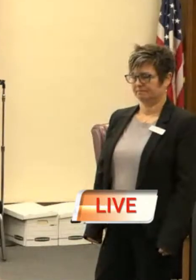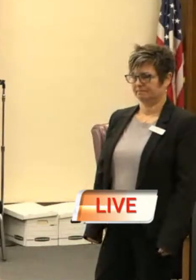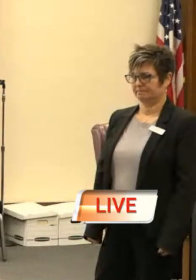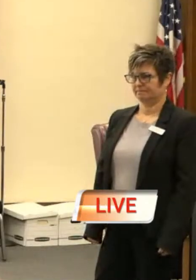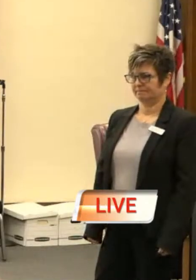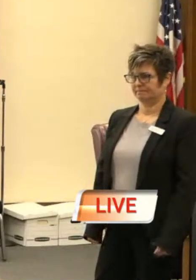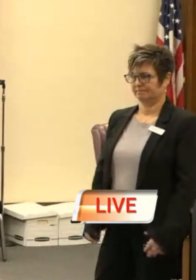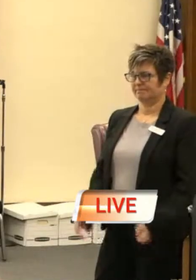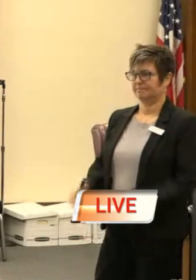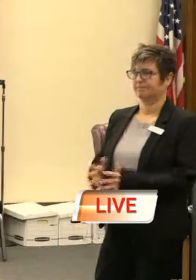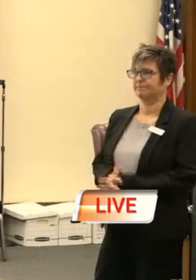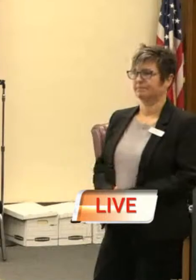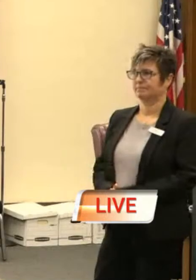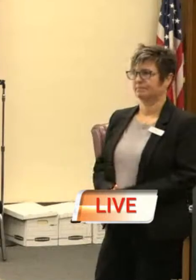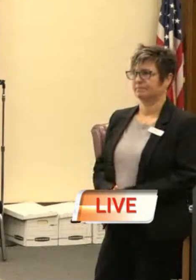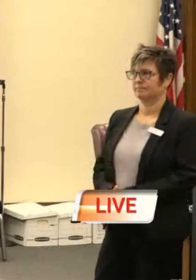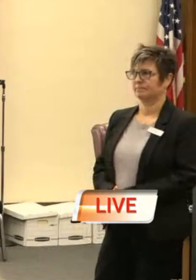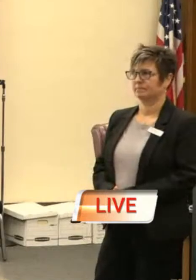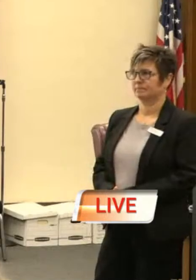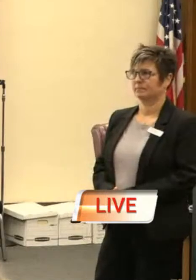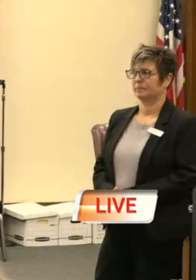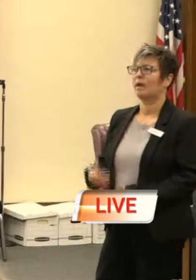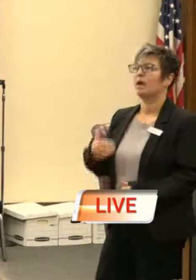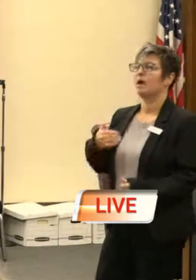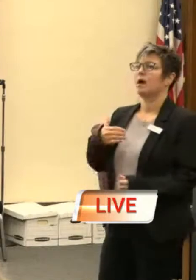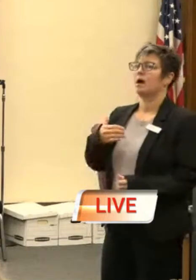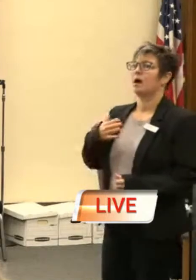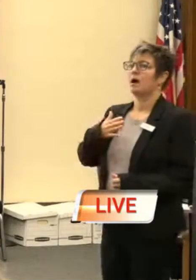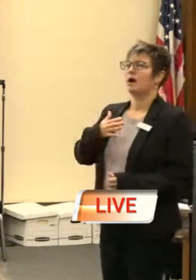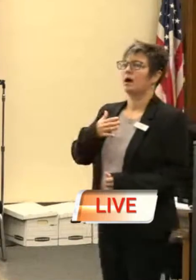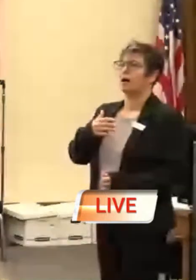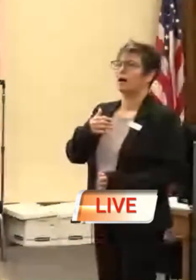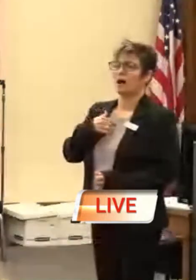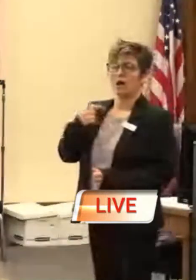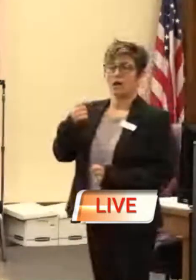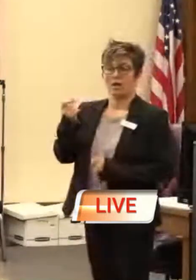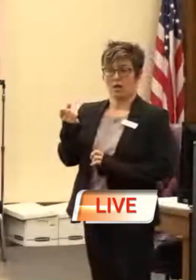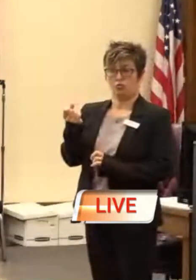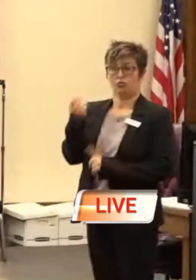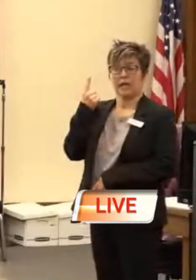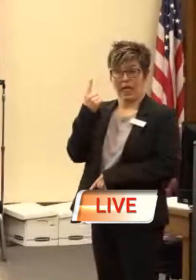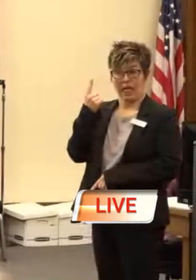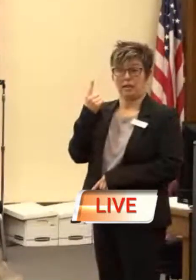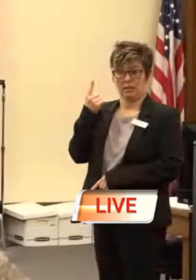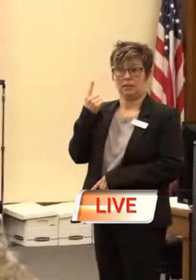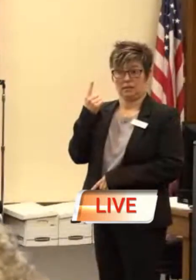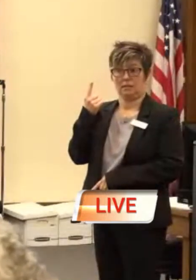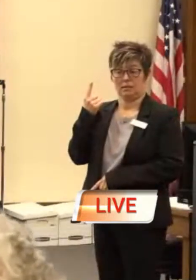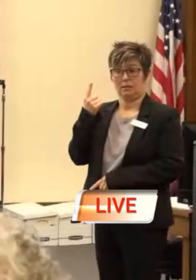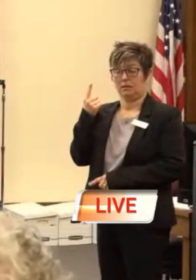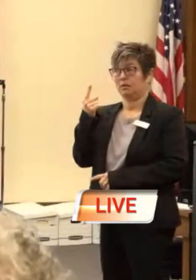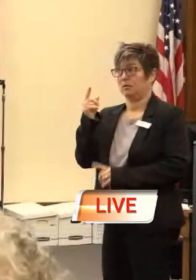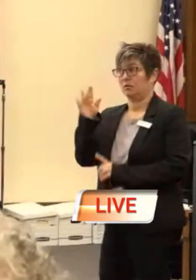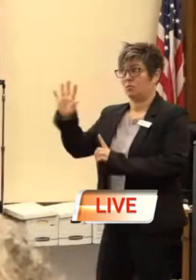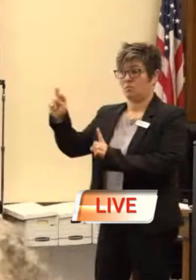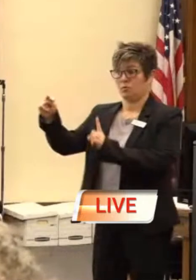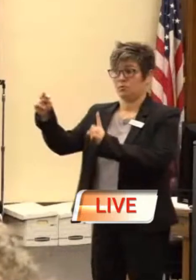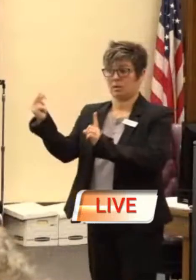I'll say I'll give it the credit it's due, and if it's not something